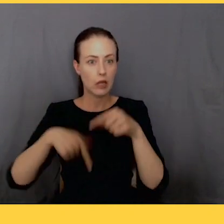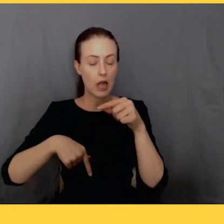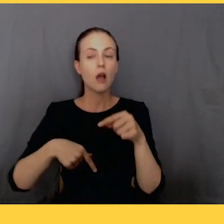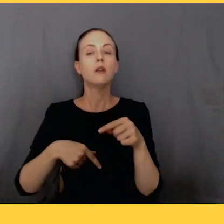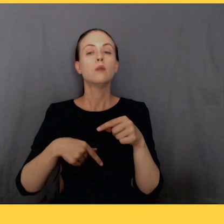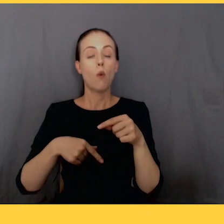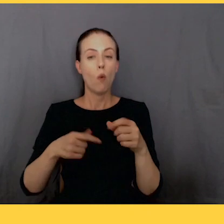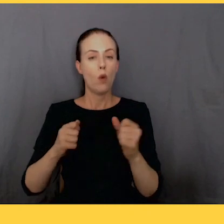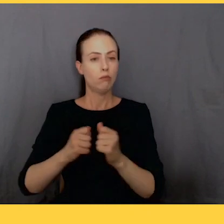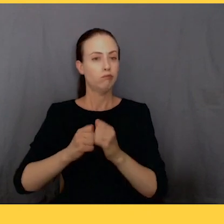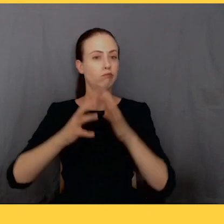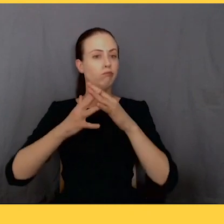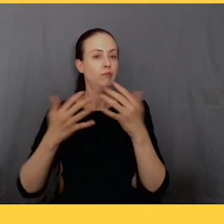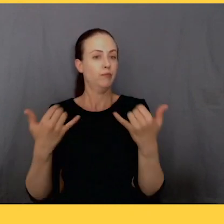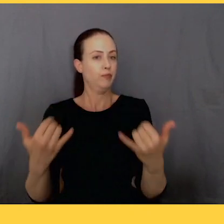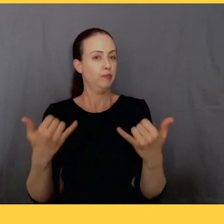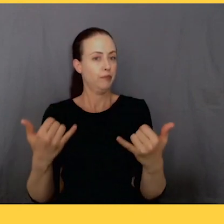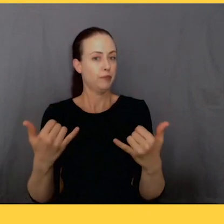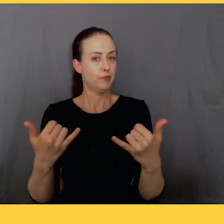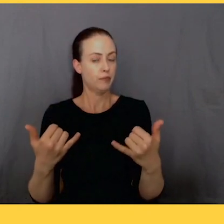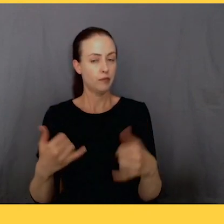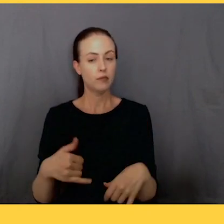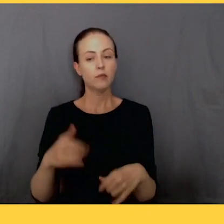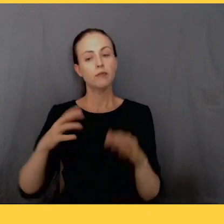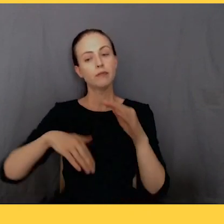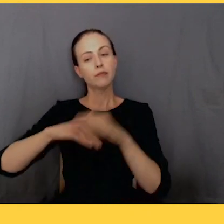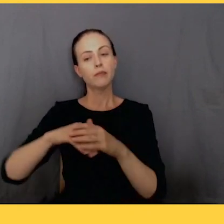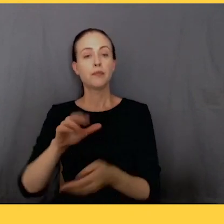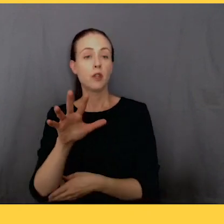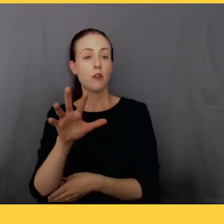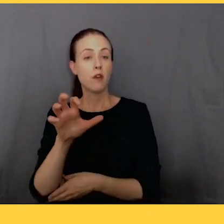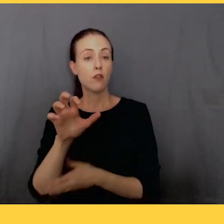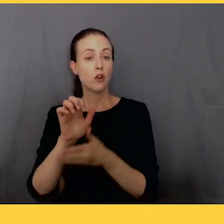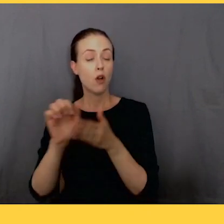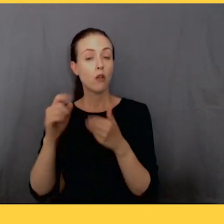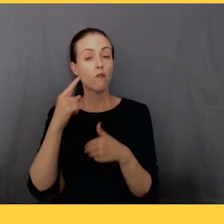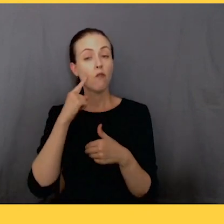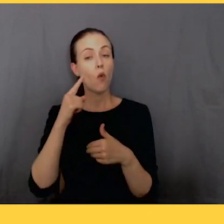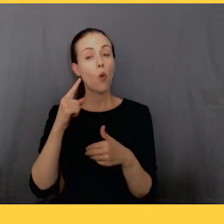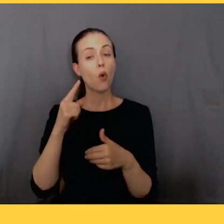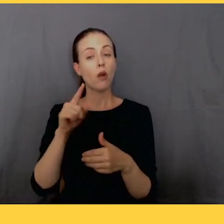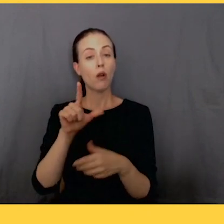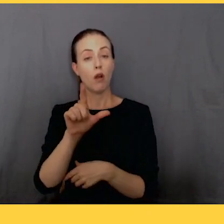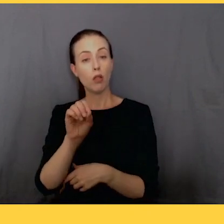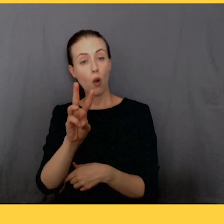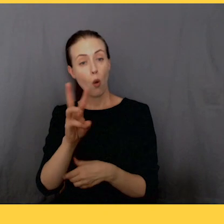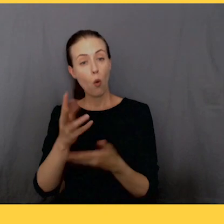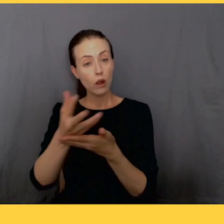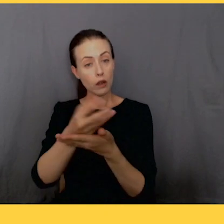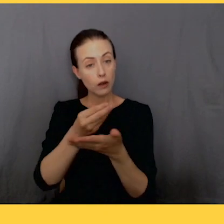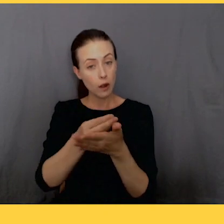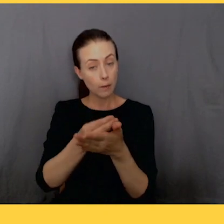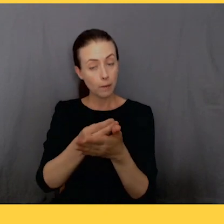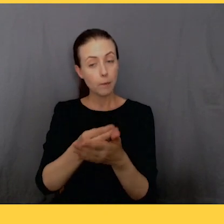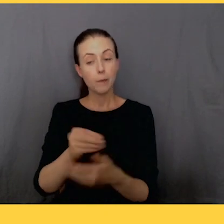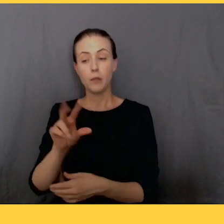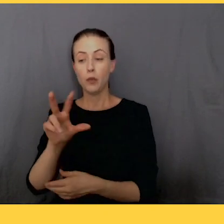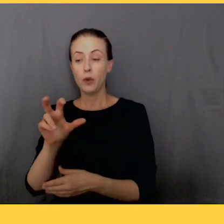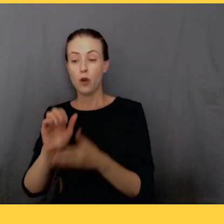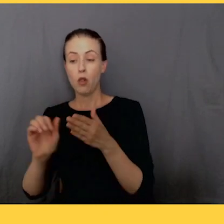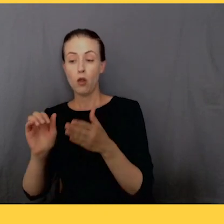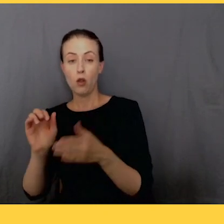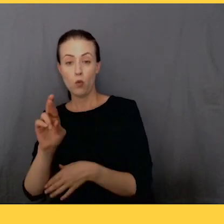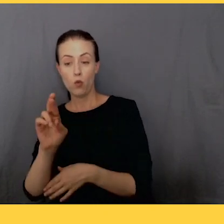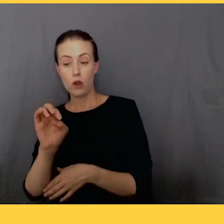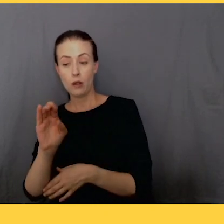provides up to $500 rebate for low-income customers and $300 rebate for all other customers